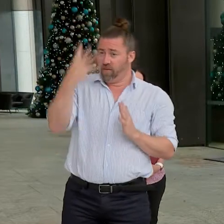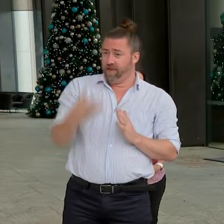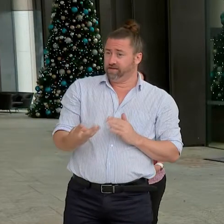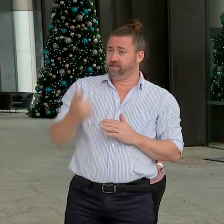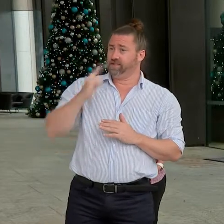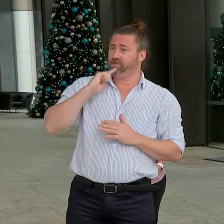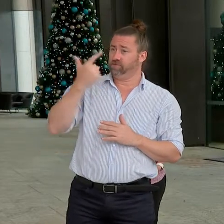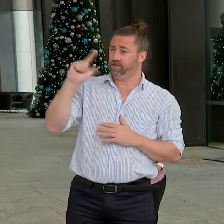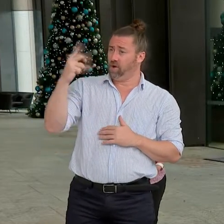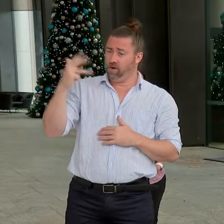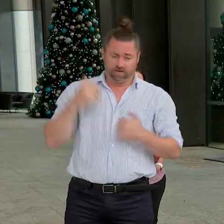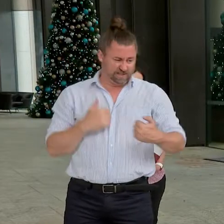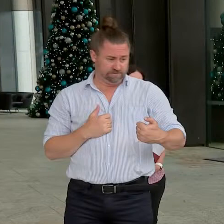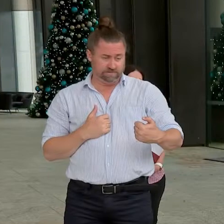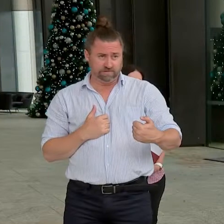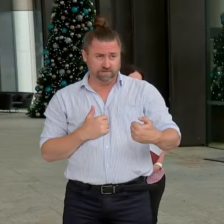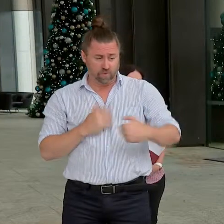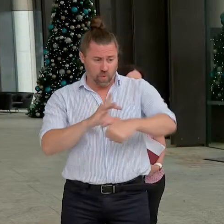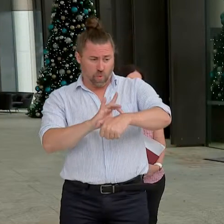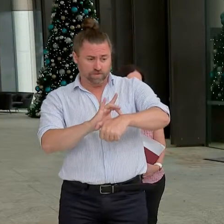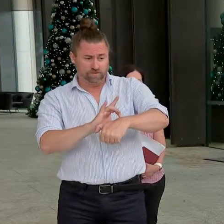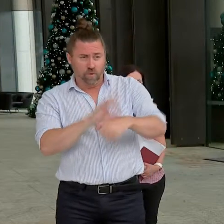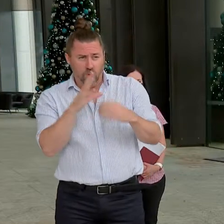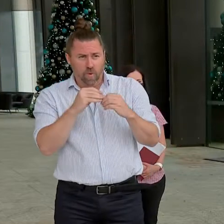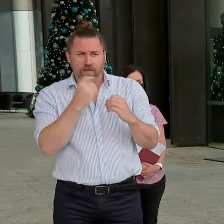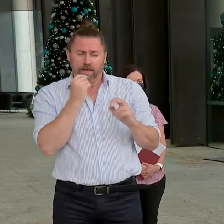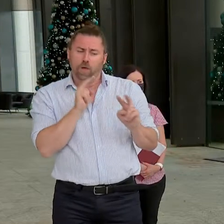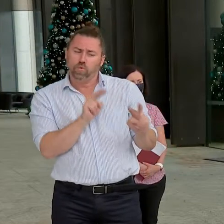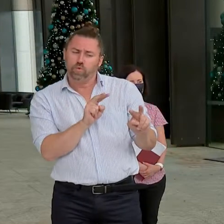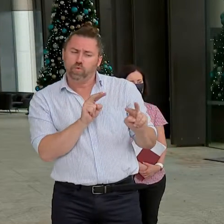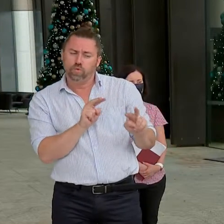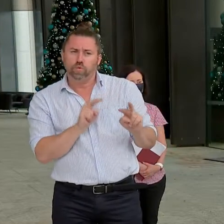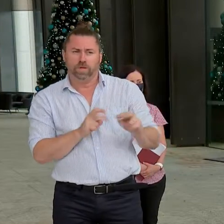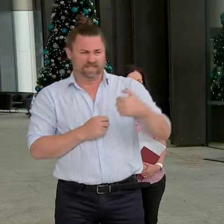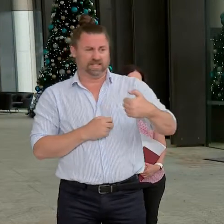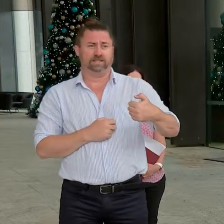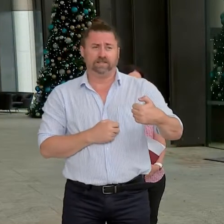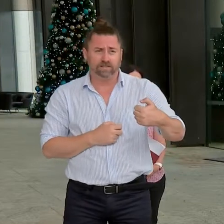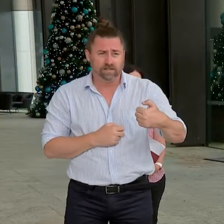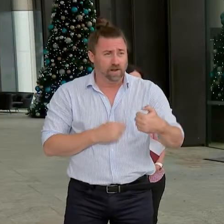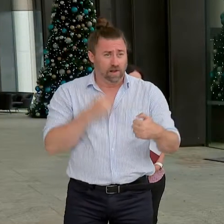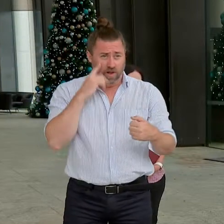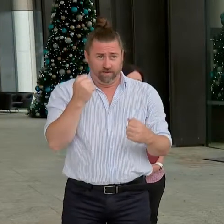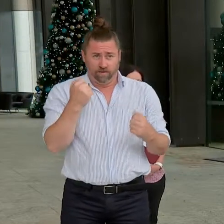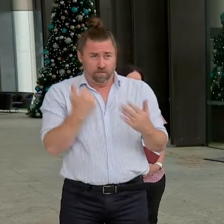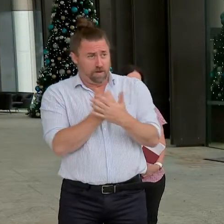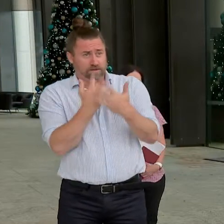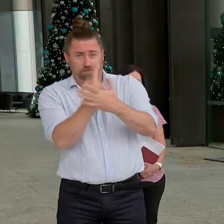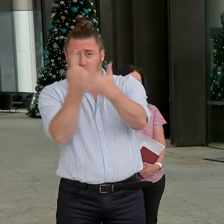to hospital, despite significant transmission throughout the Queensland community.